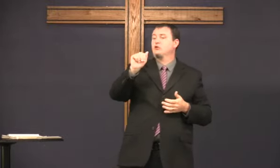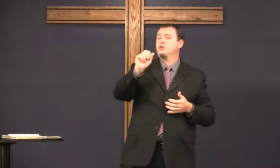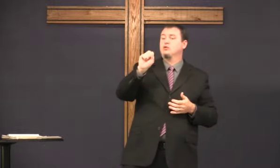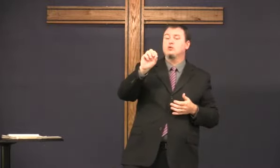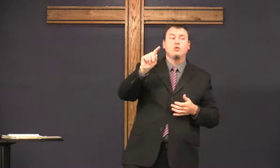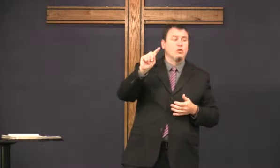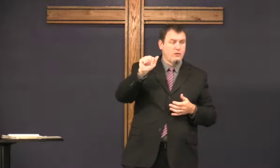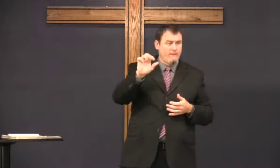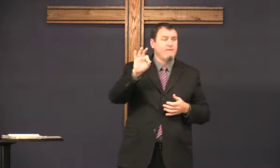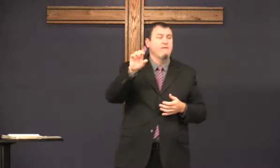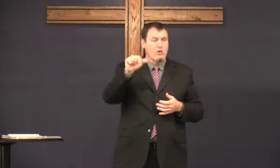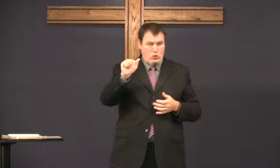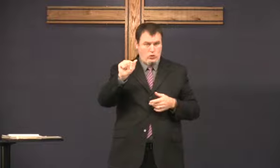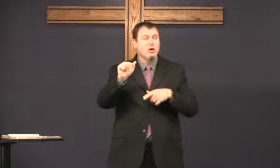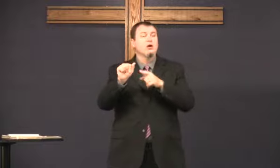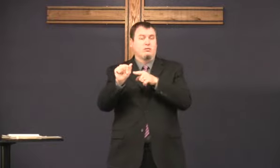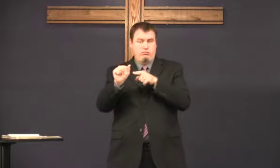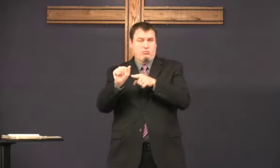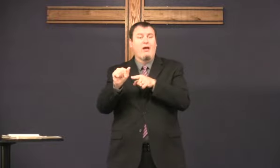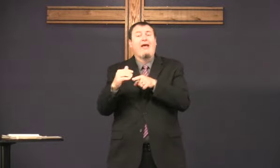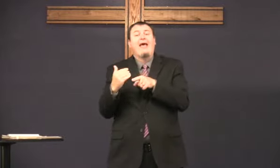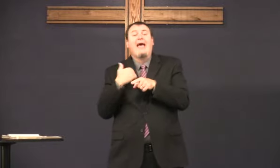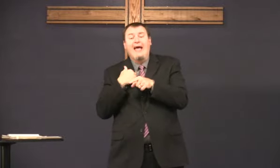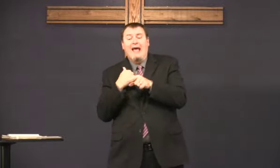In Sarasota, Florida.